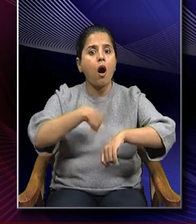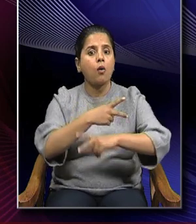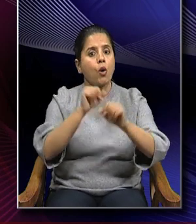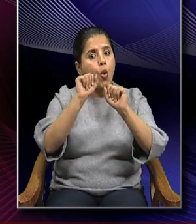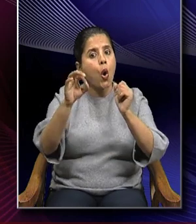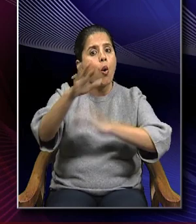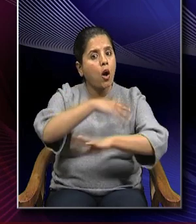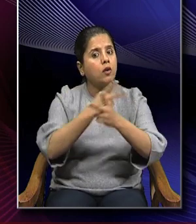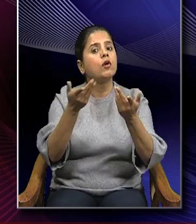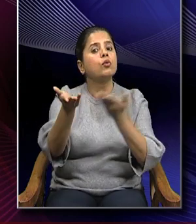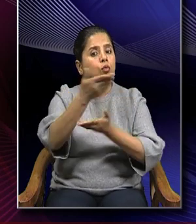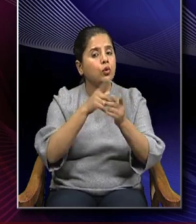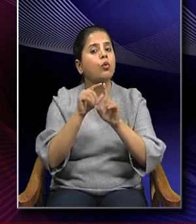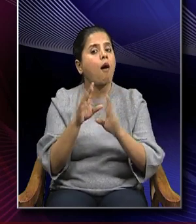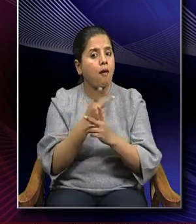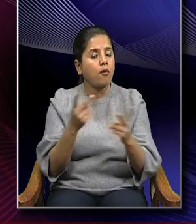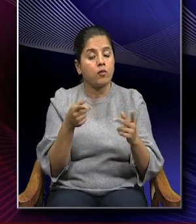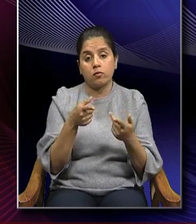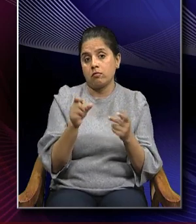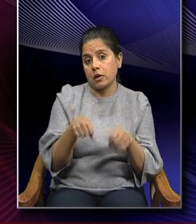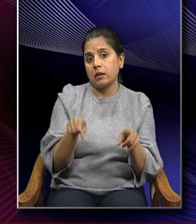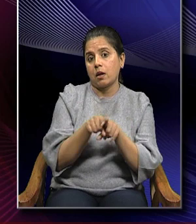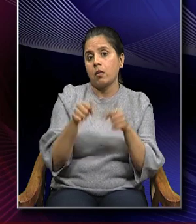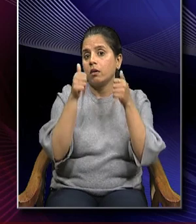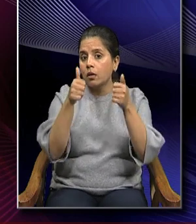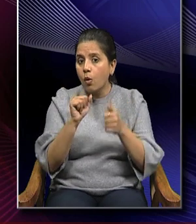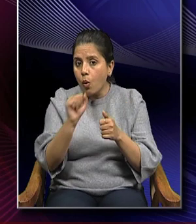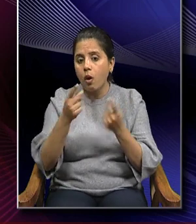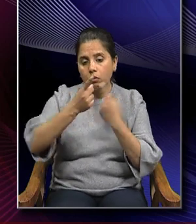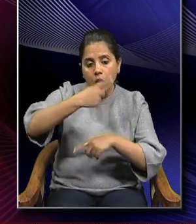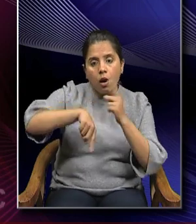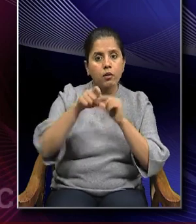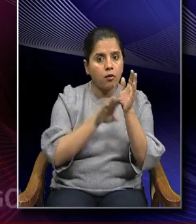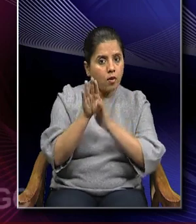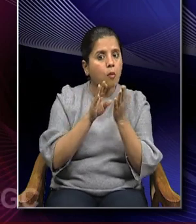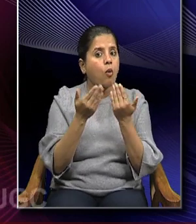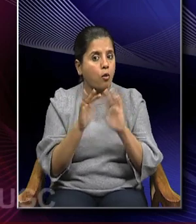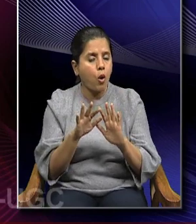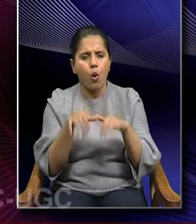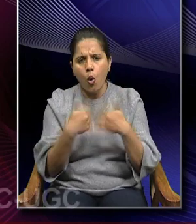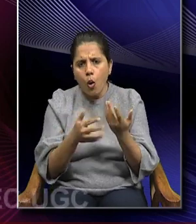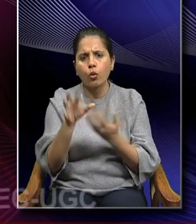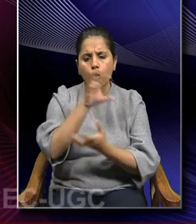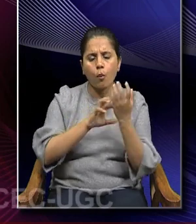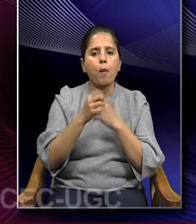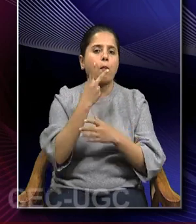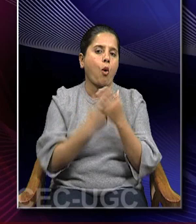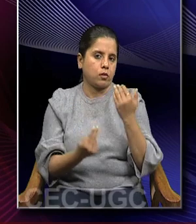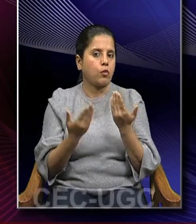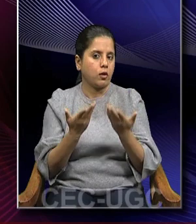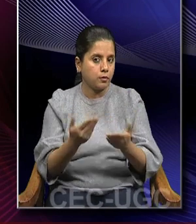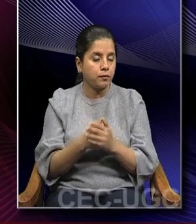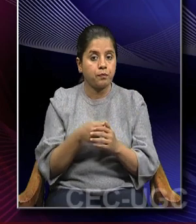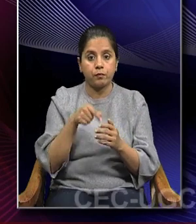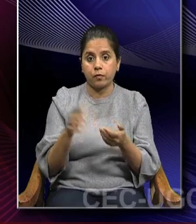your organization. So, it can also be the outcome of your internal development, or it can be combination of both. There can